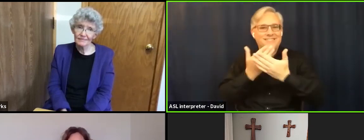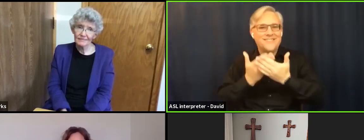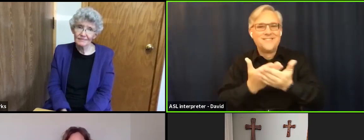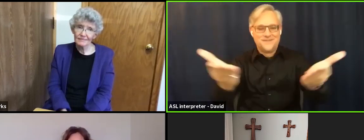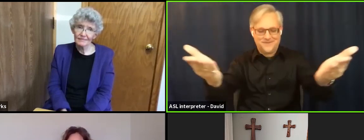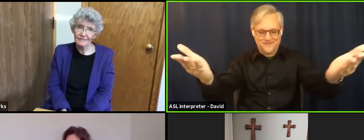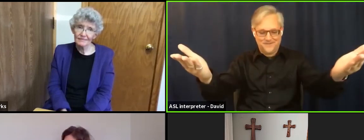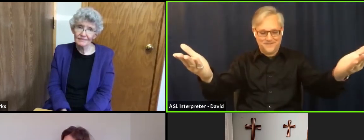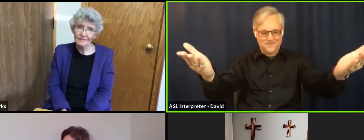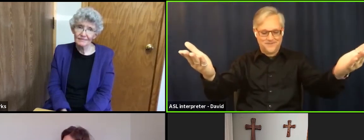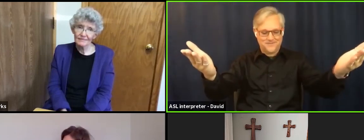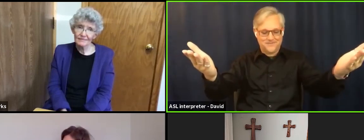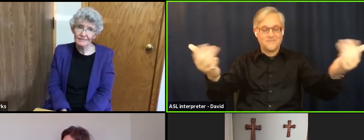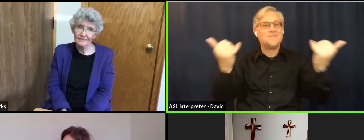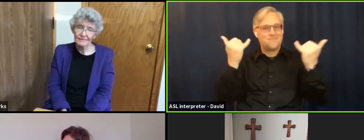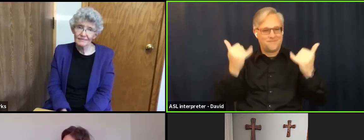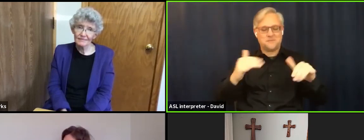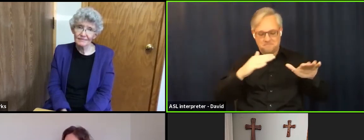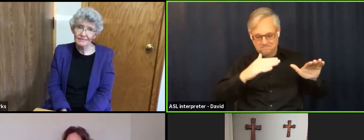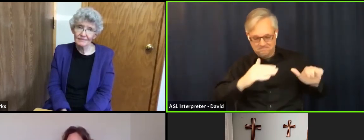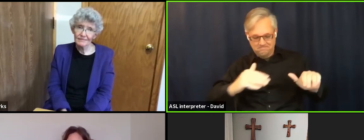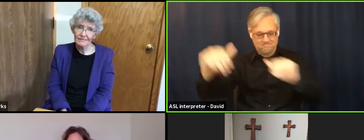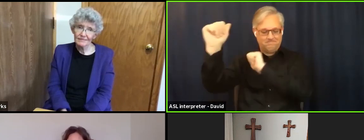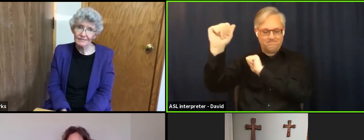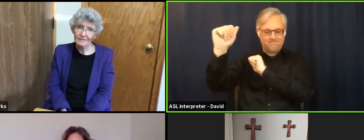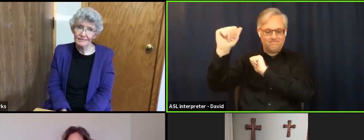received this day.